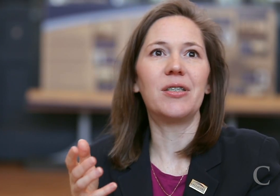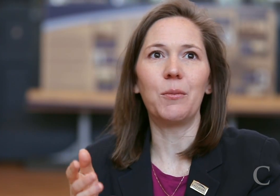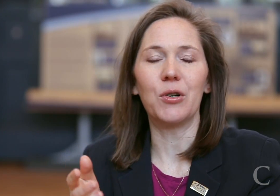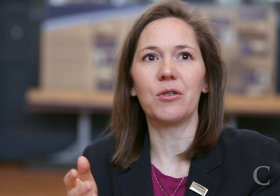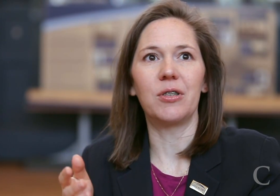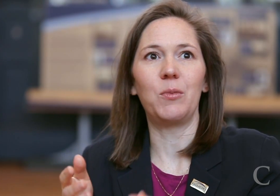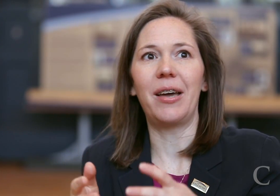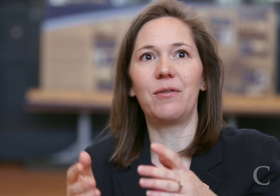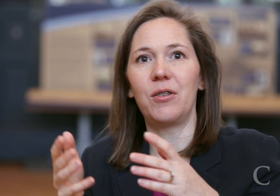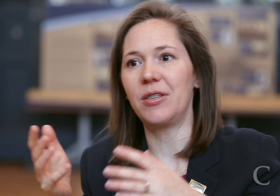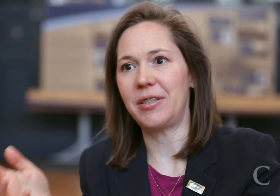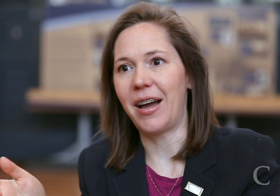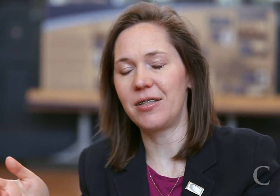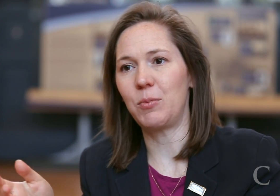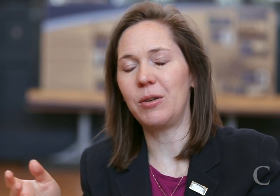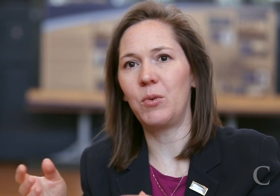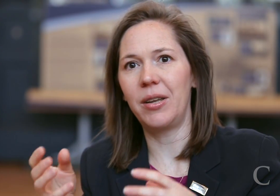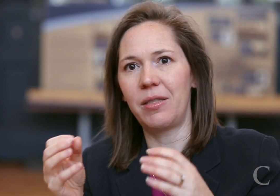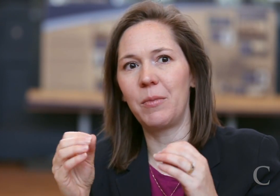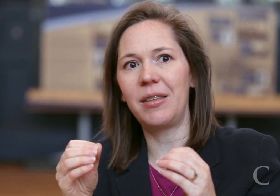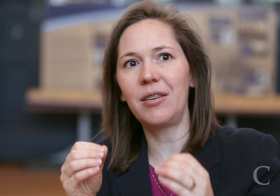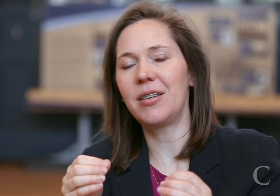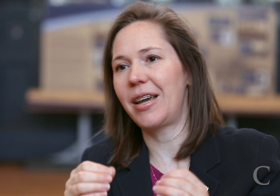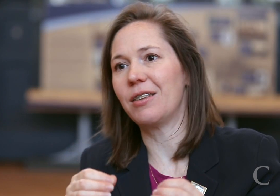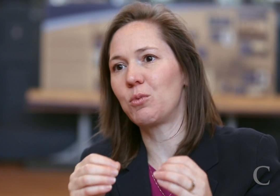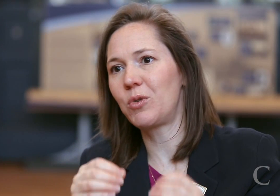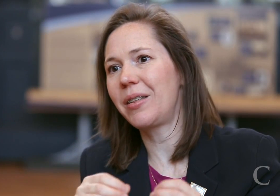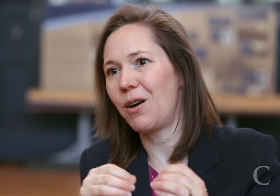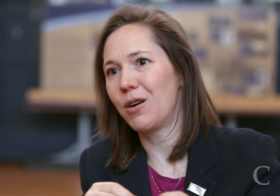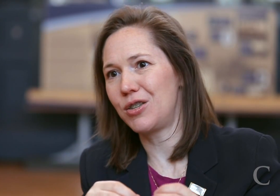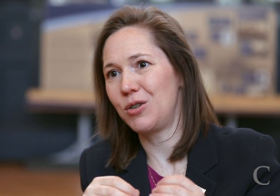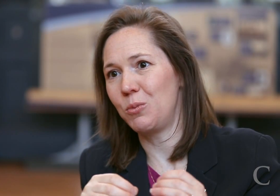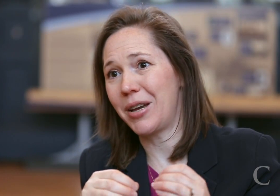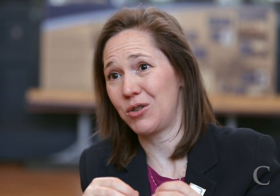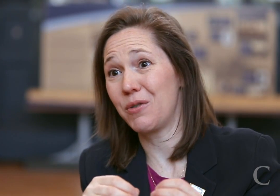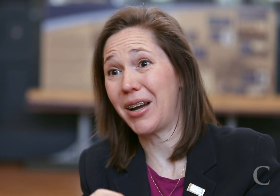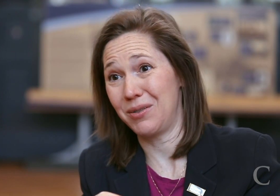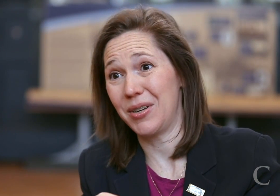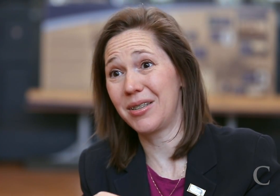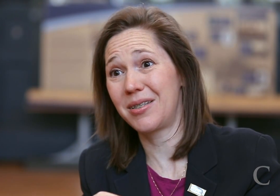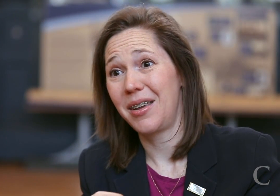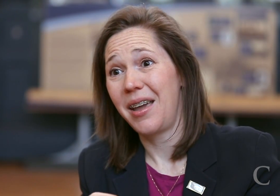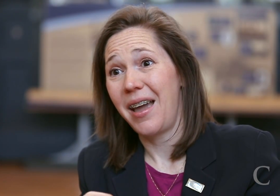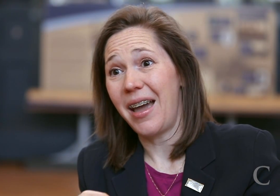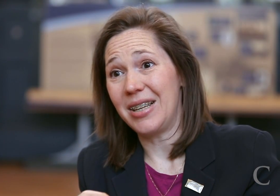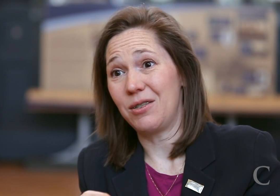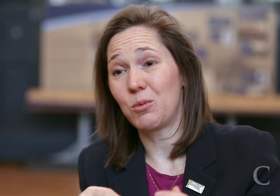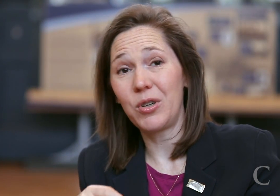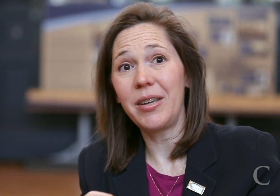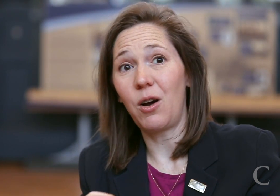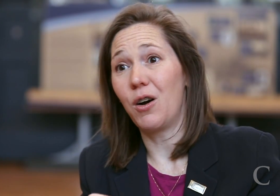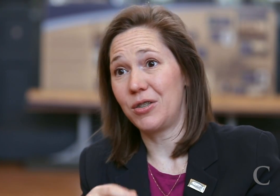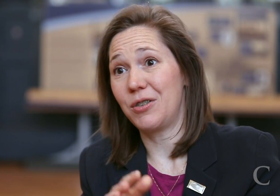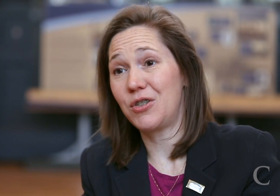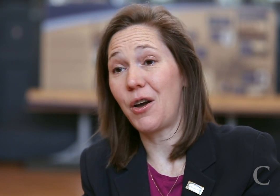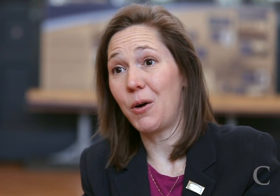these numbers and we have all these stats but when at the end of the day it's really hard to measure effectiveness and it's really hard to show